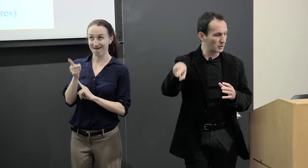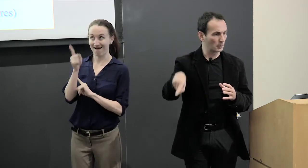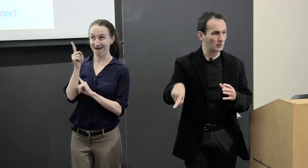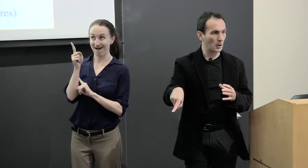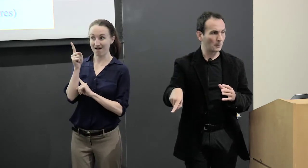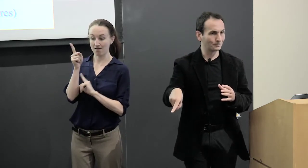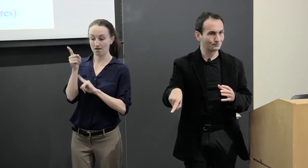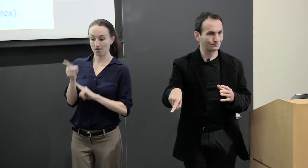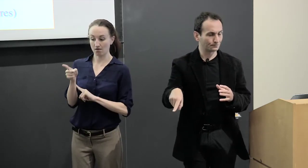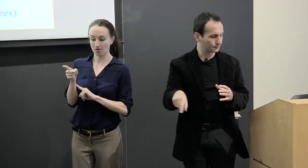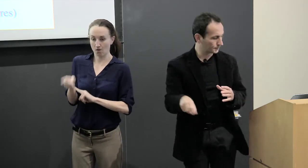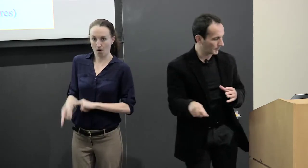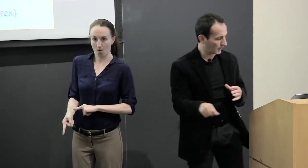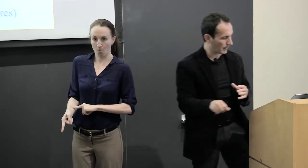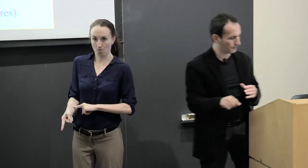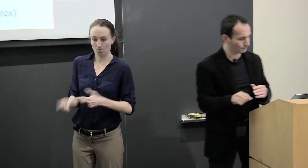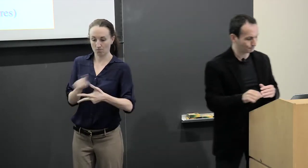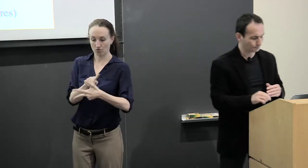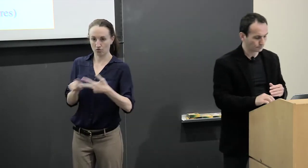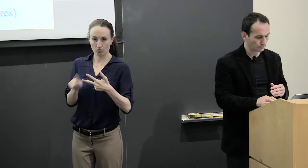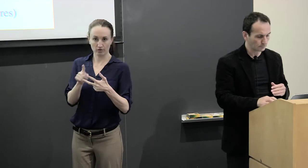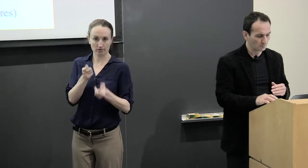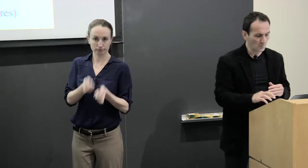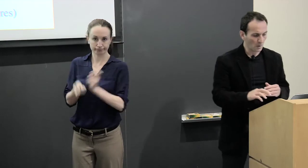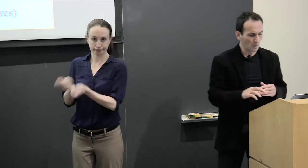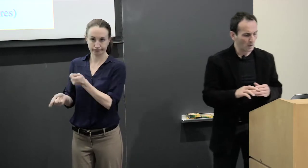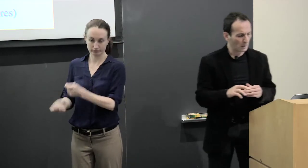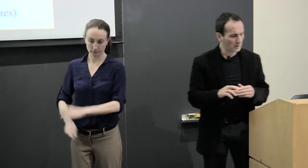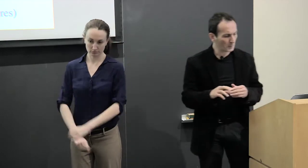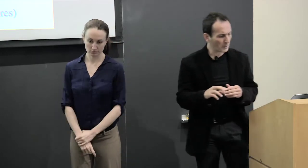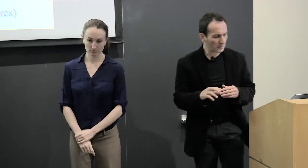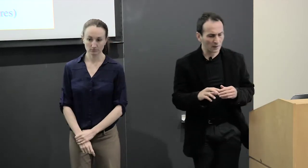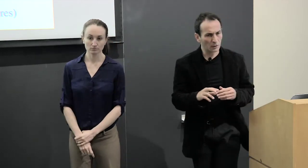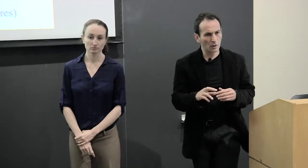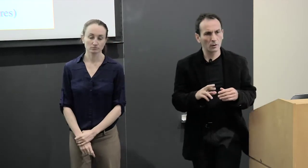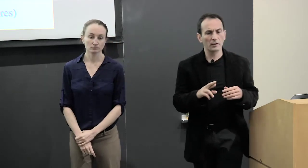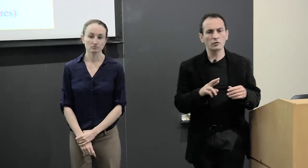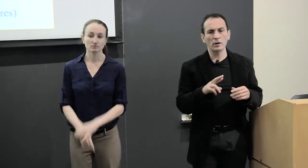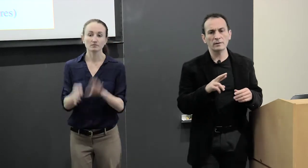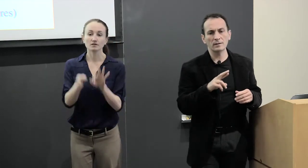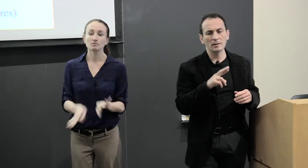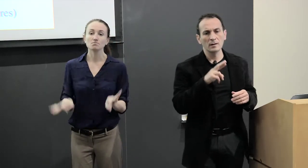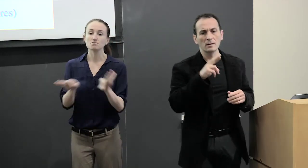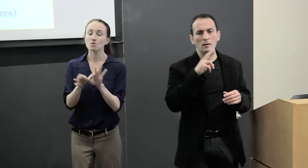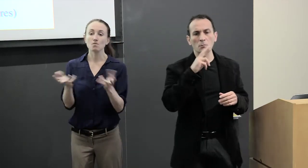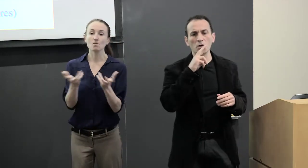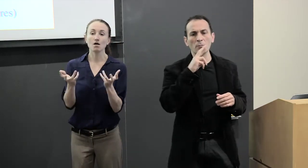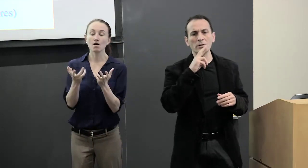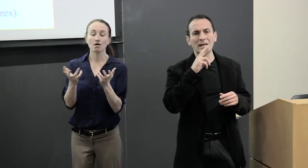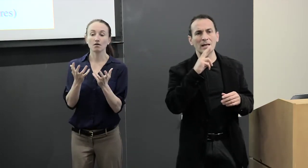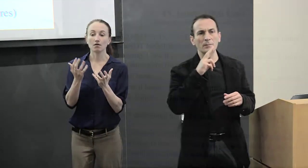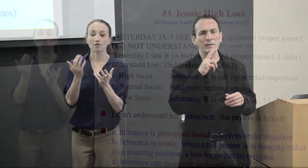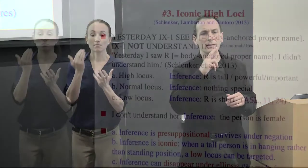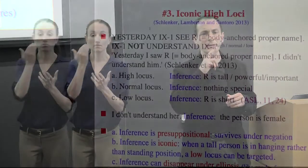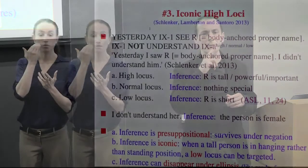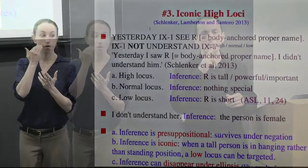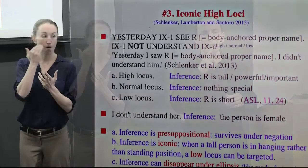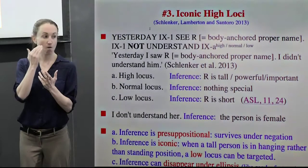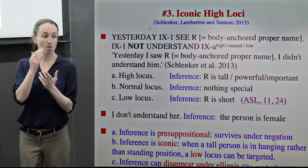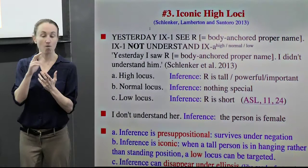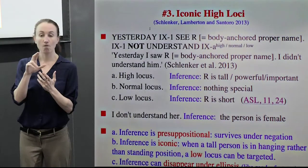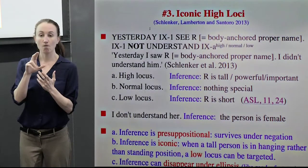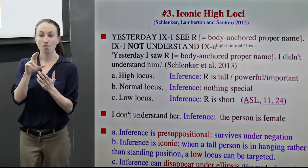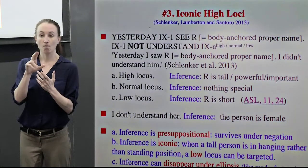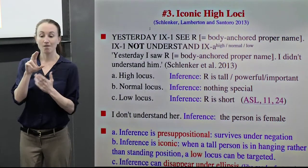intermediate position or low. Okay? The important thing to know is just that the proper name here